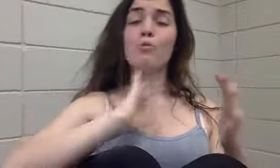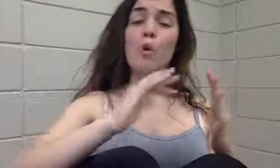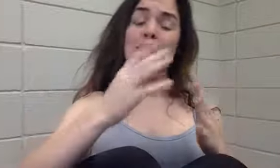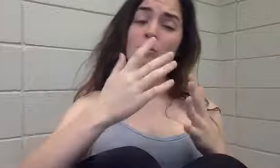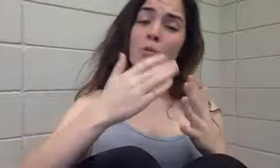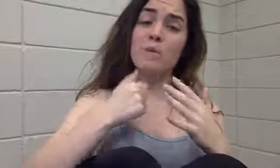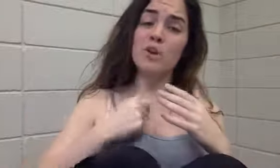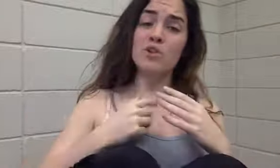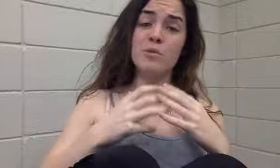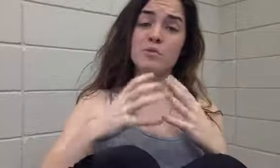White women are the most